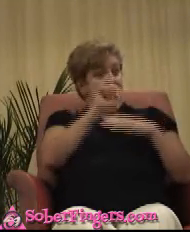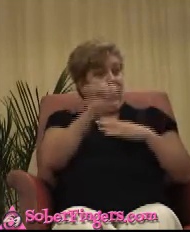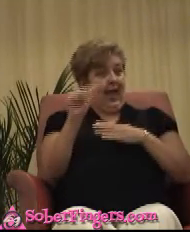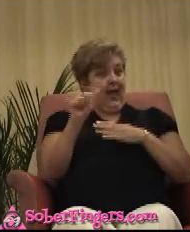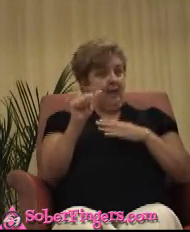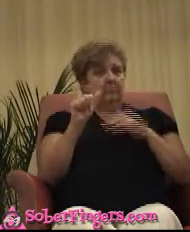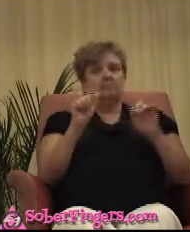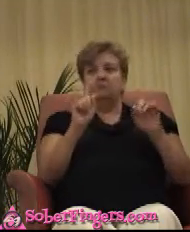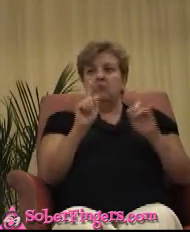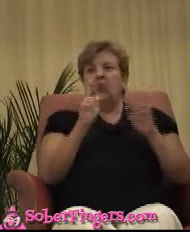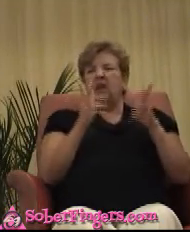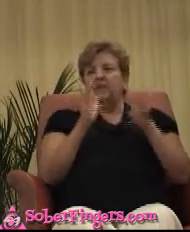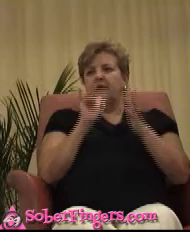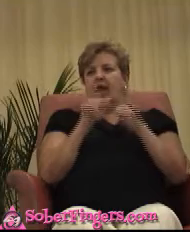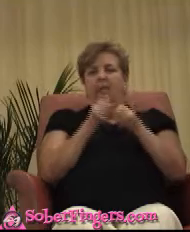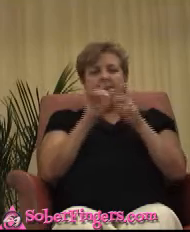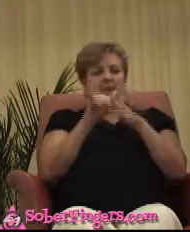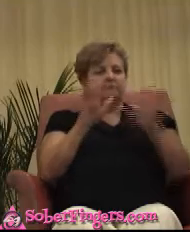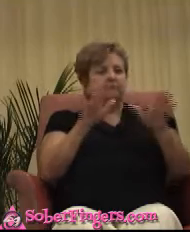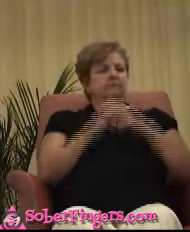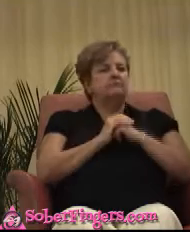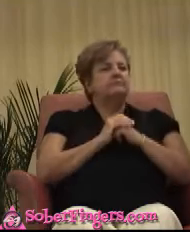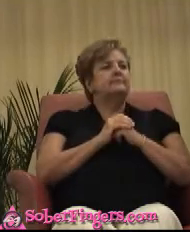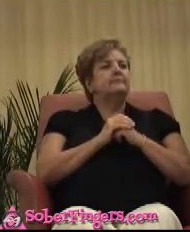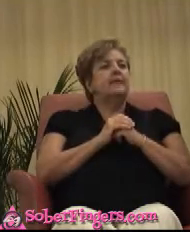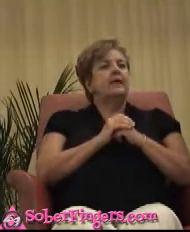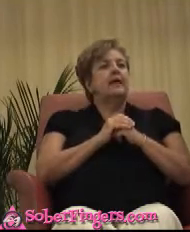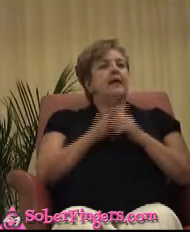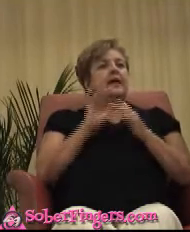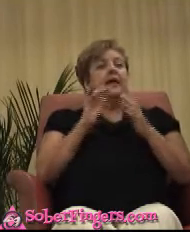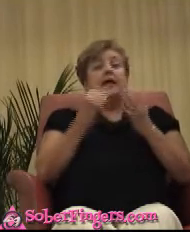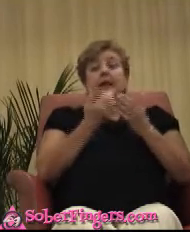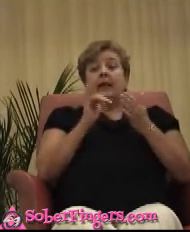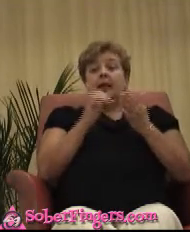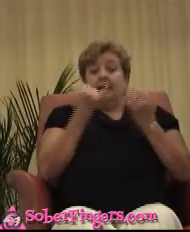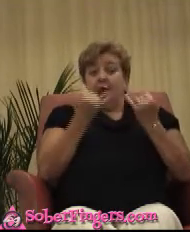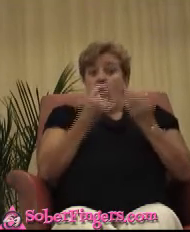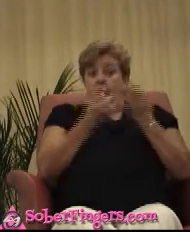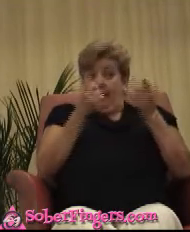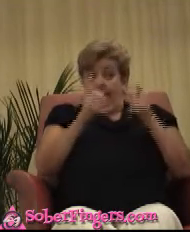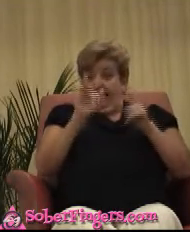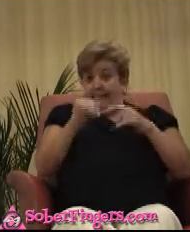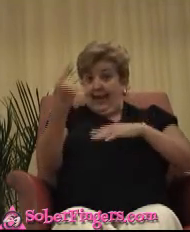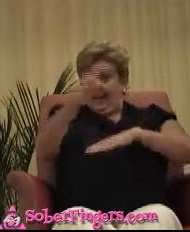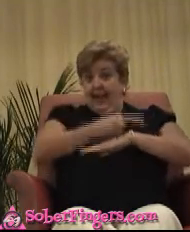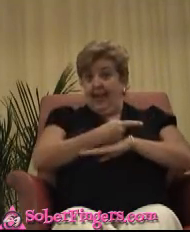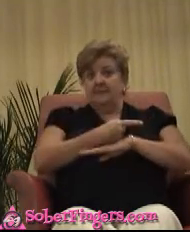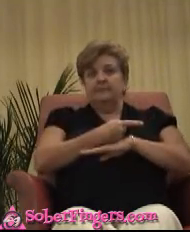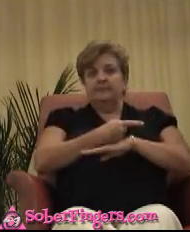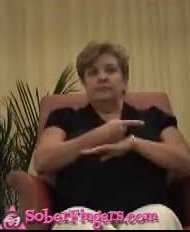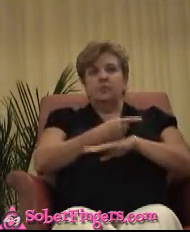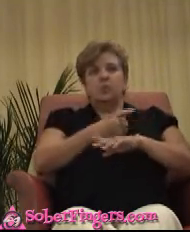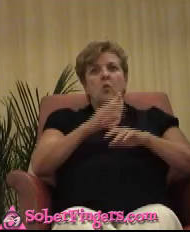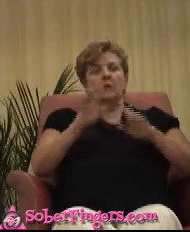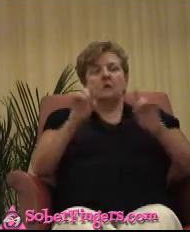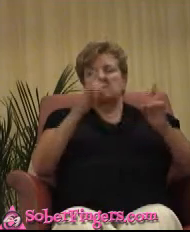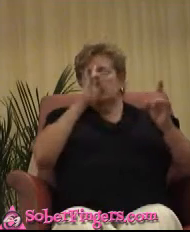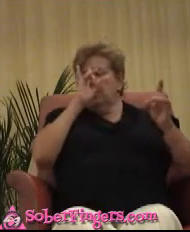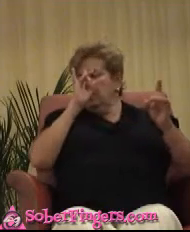continue. The incident that day was devastating. I tried for